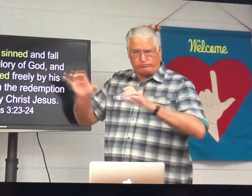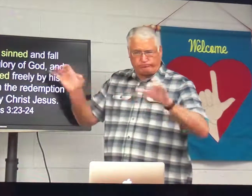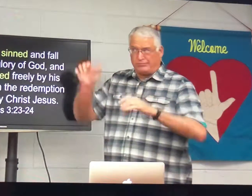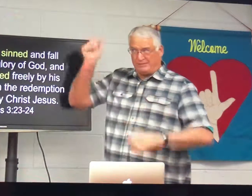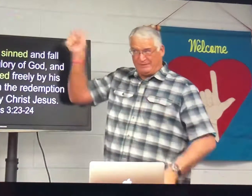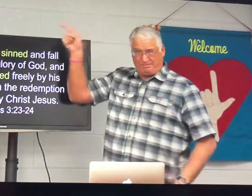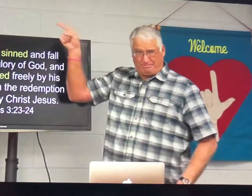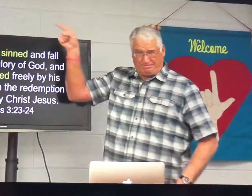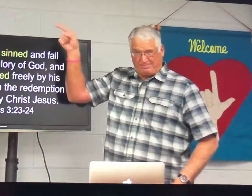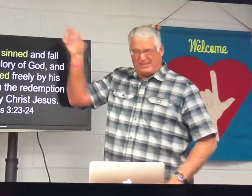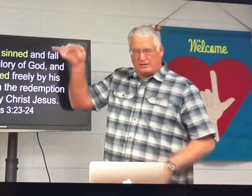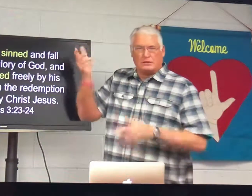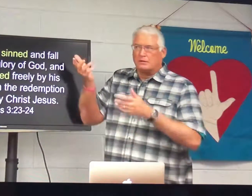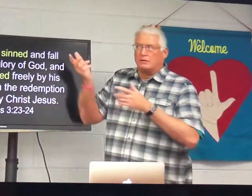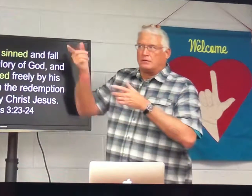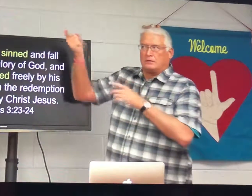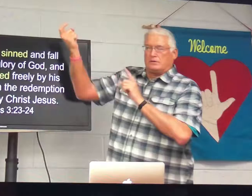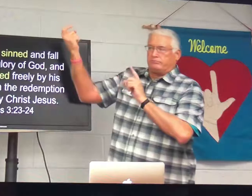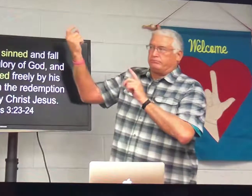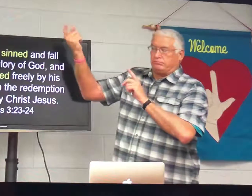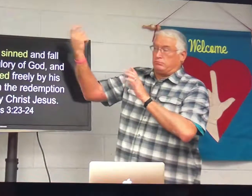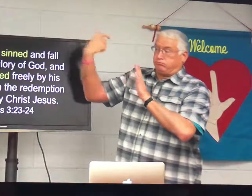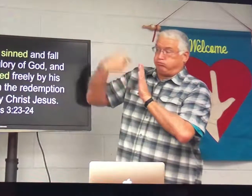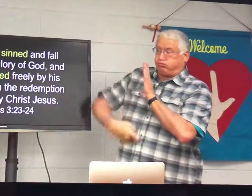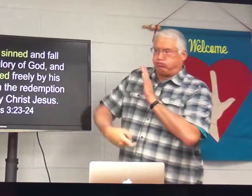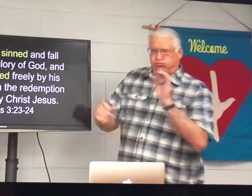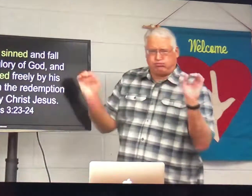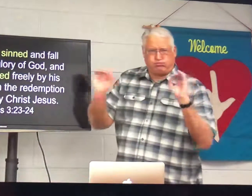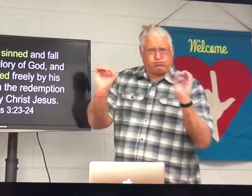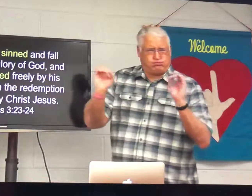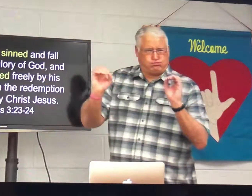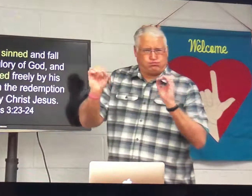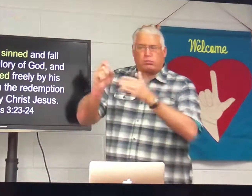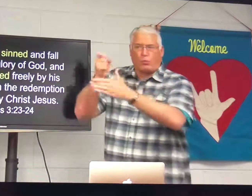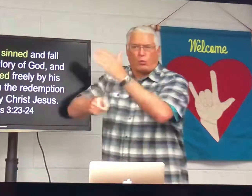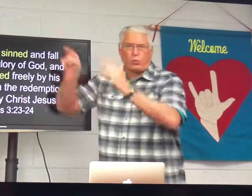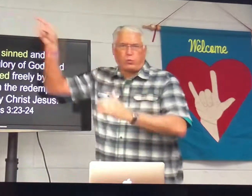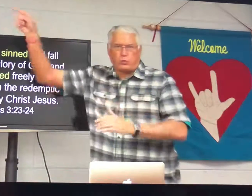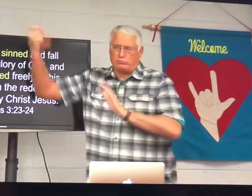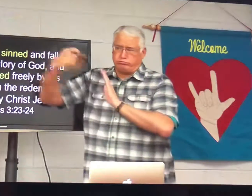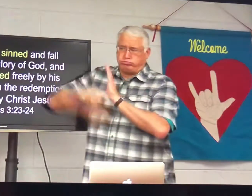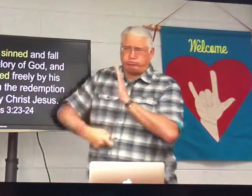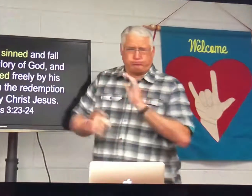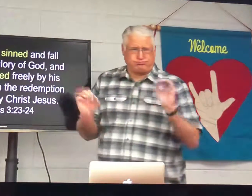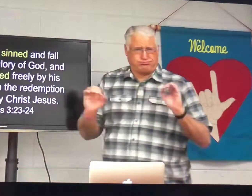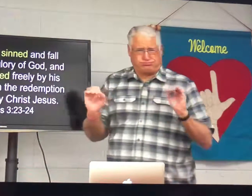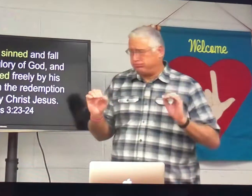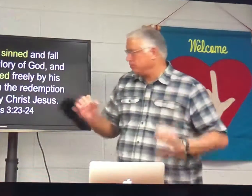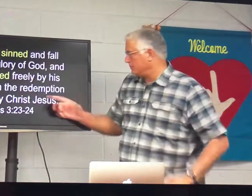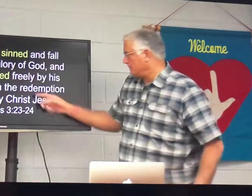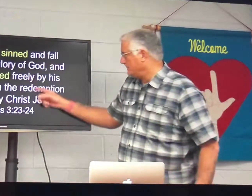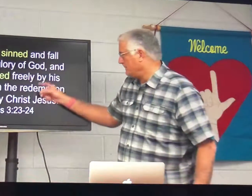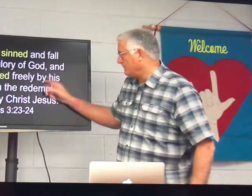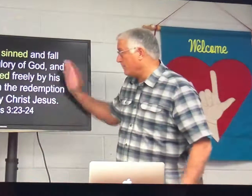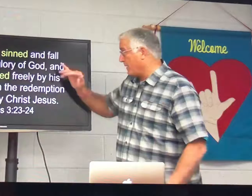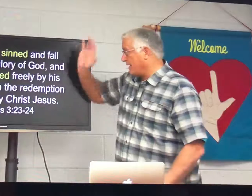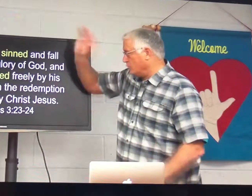that at-bat to C.J. Cron. That's what he closed it out with right there. So, a pitch that he does not throw very